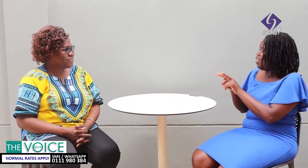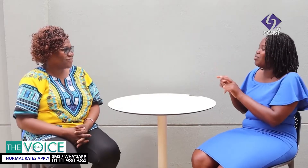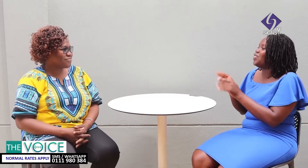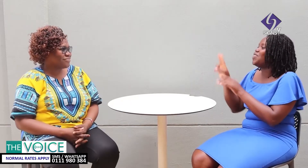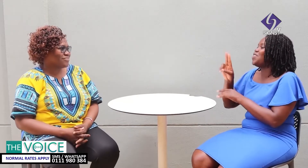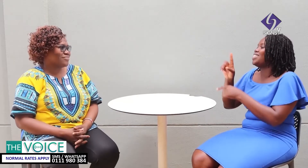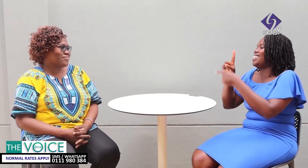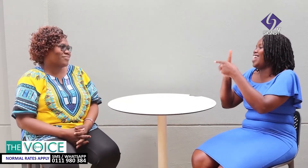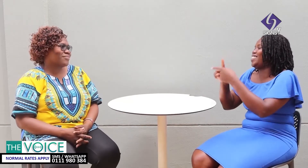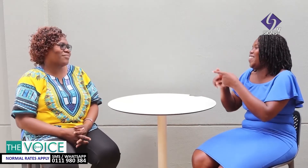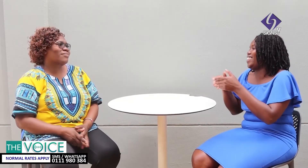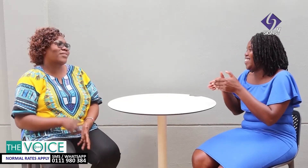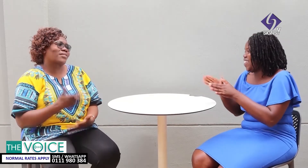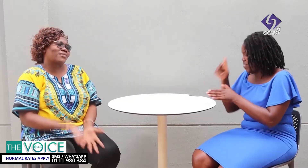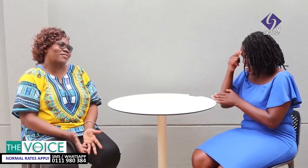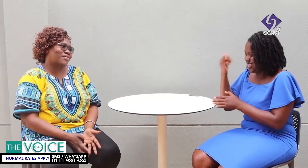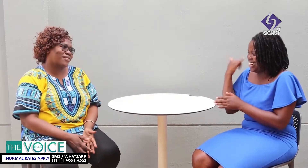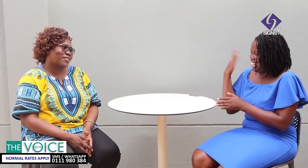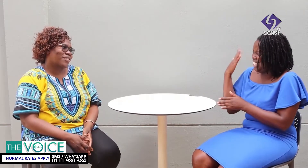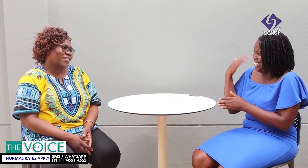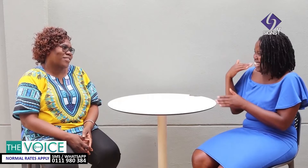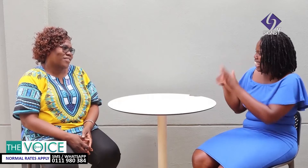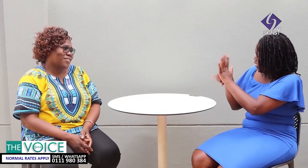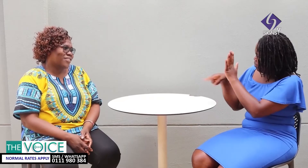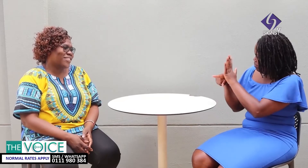So that's how I actually had to learn to work hard for myself.